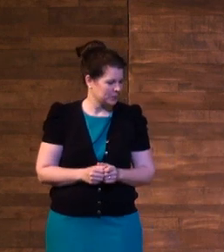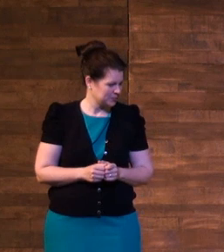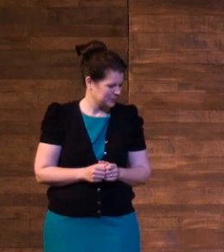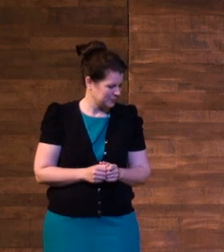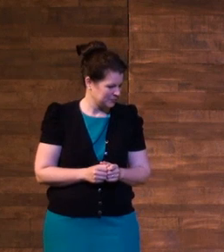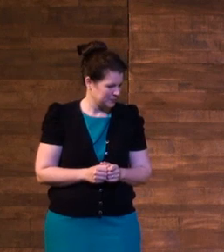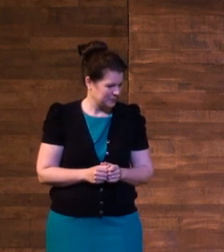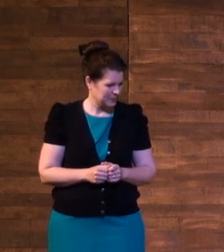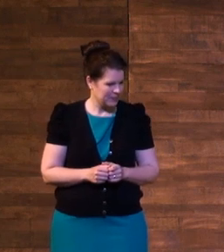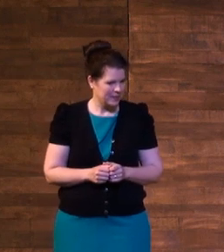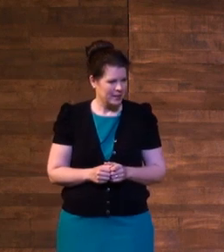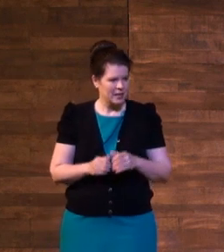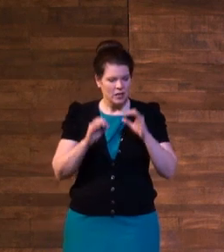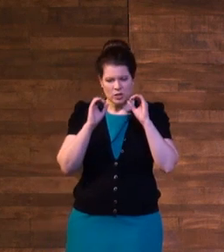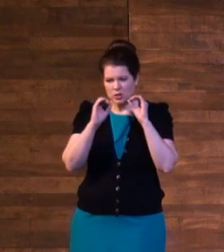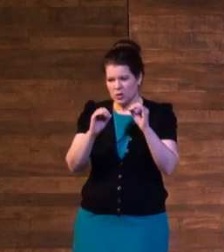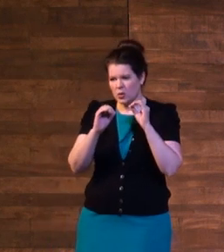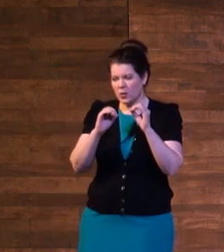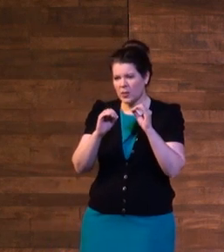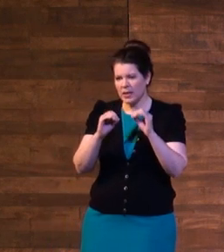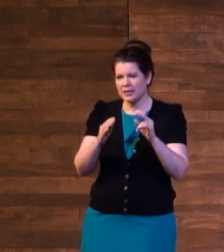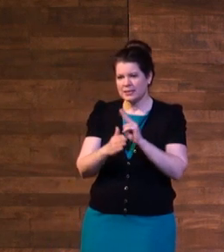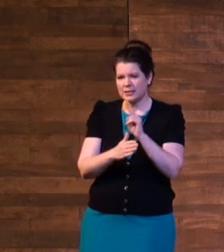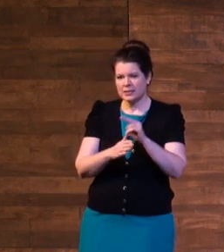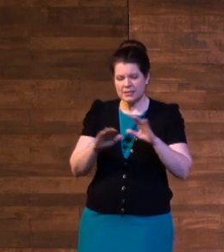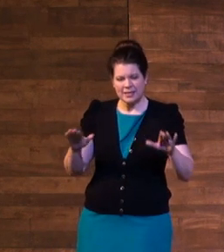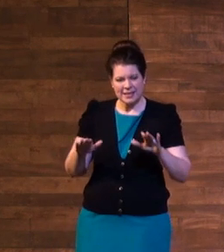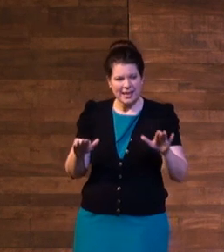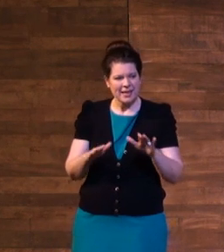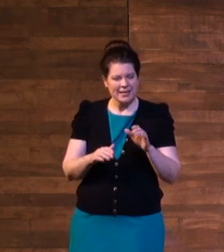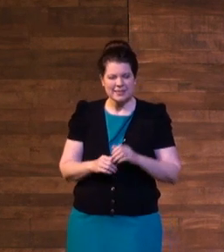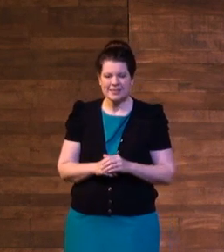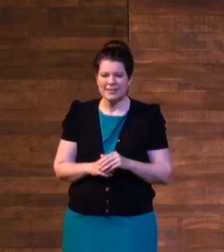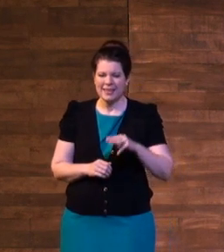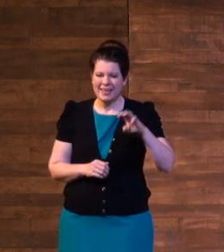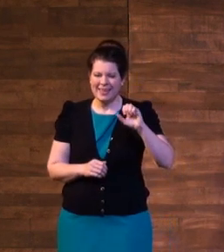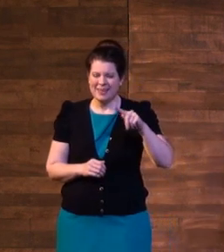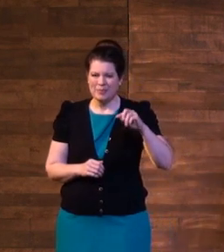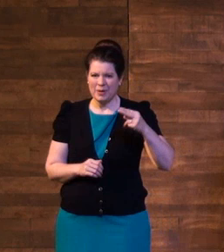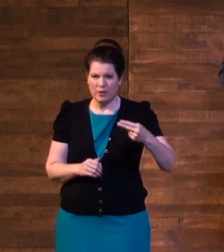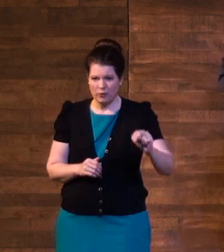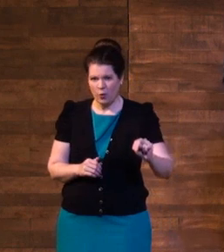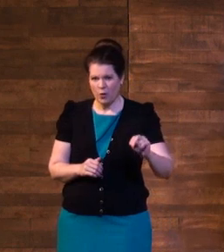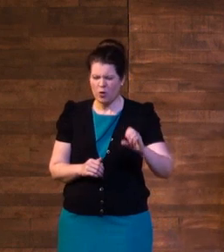metaphor. Yes, I just use a simile to literally describe a metaphor.